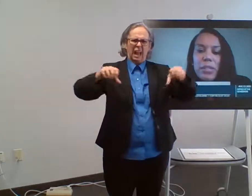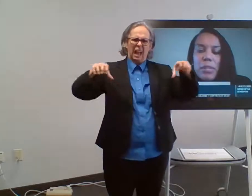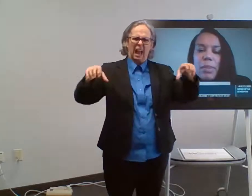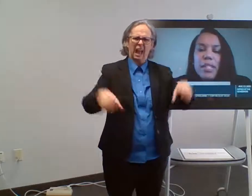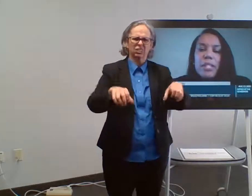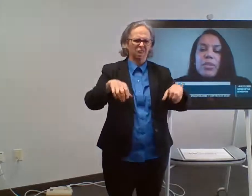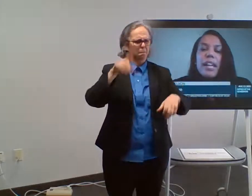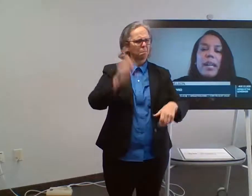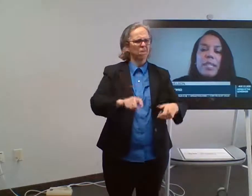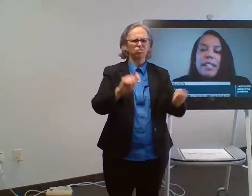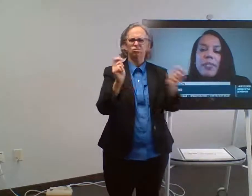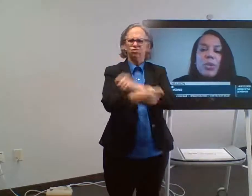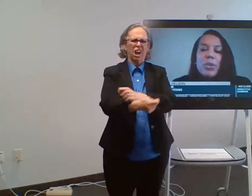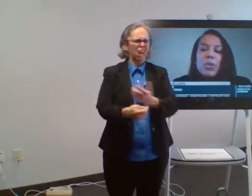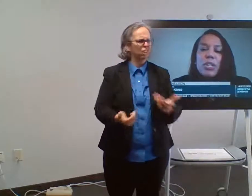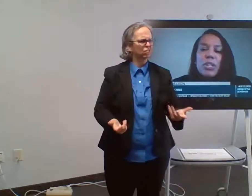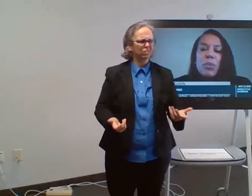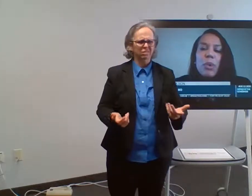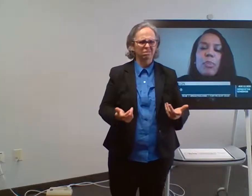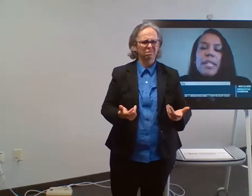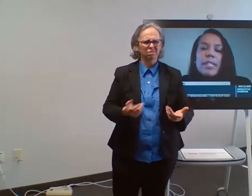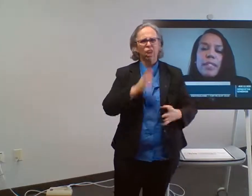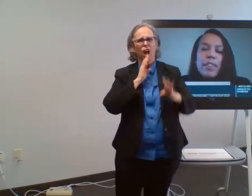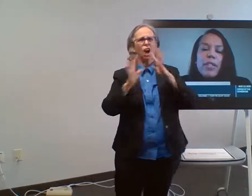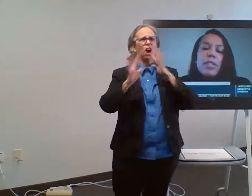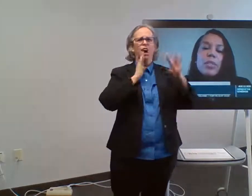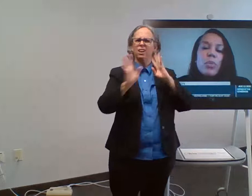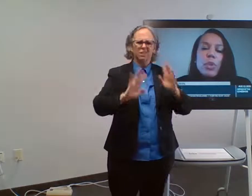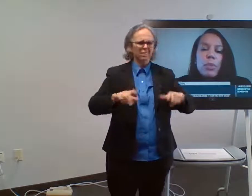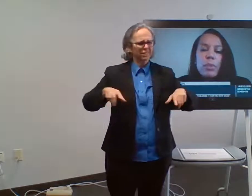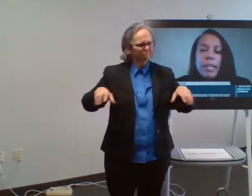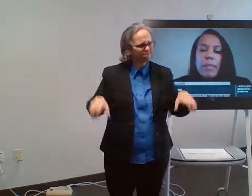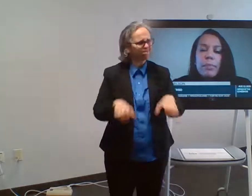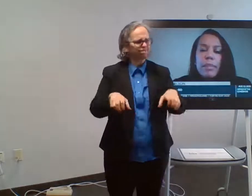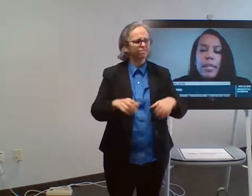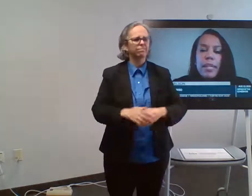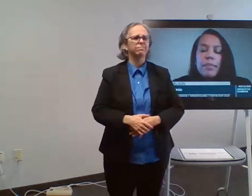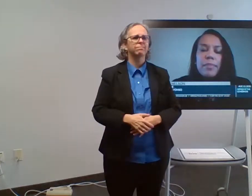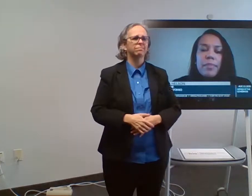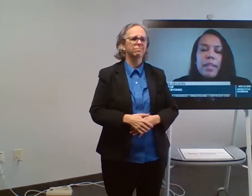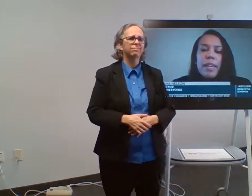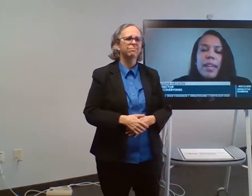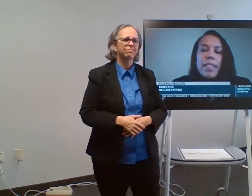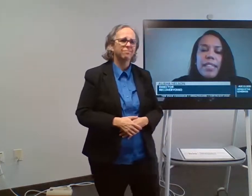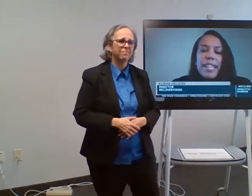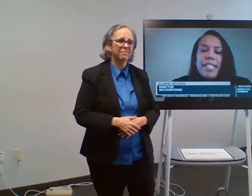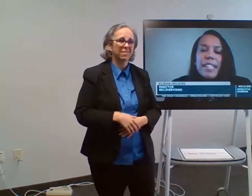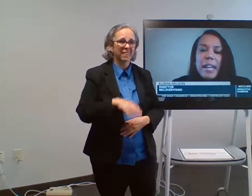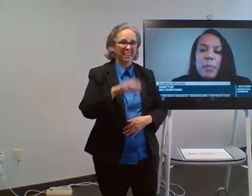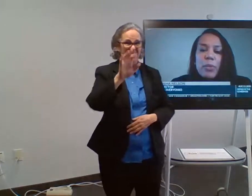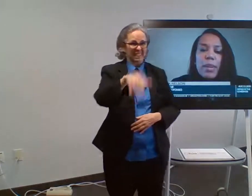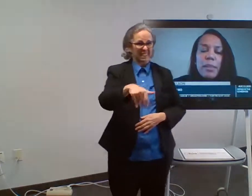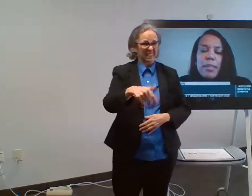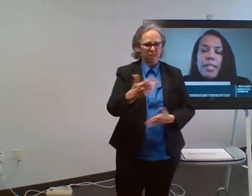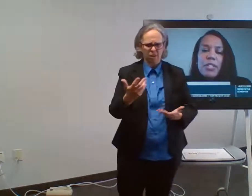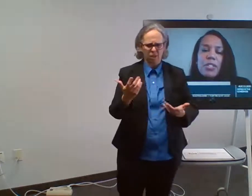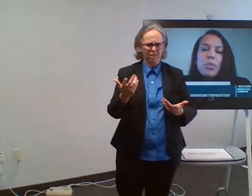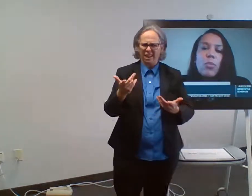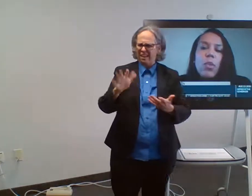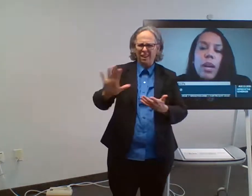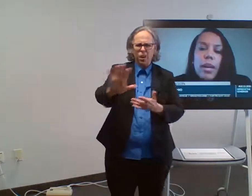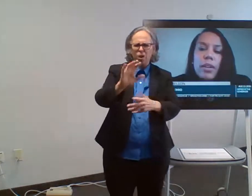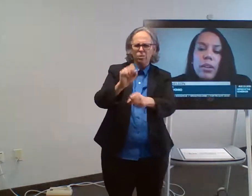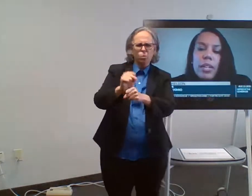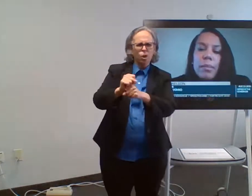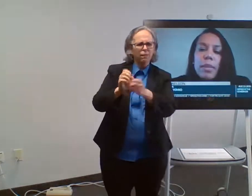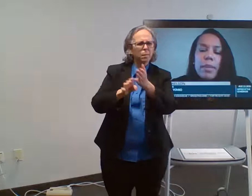I'd like to spend a little time this afternoon sharing one piece of how this work will be implemented. The next step and